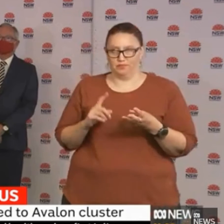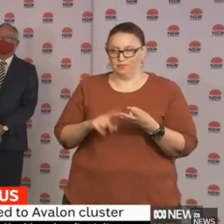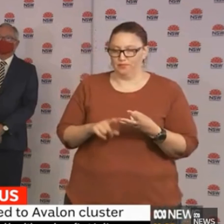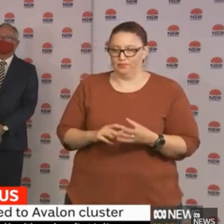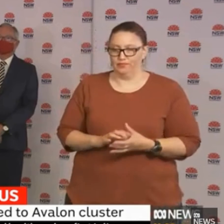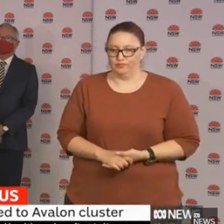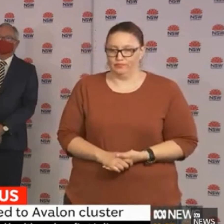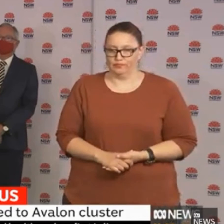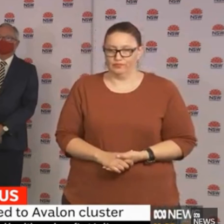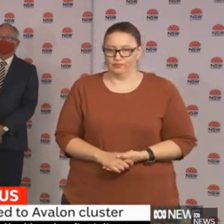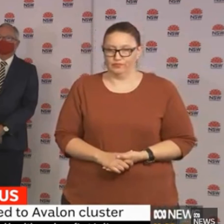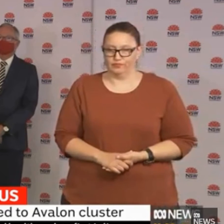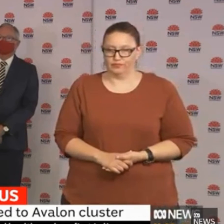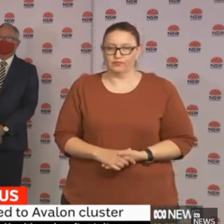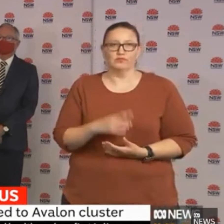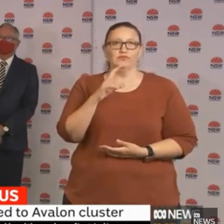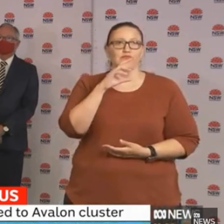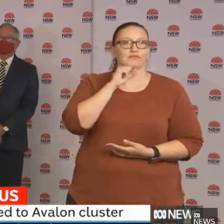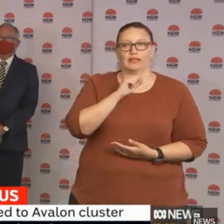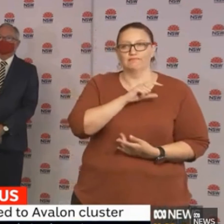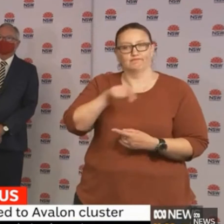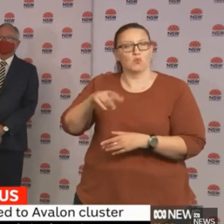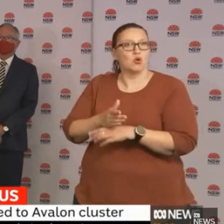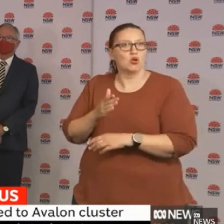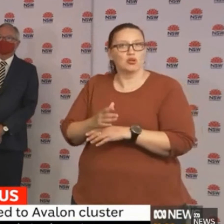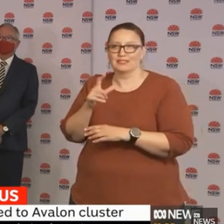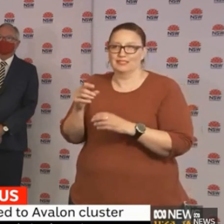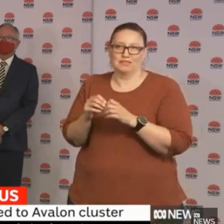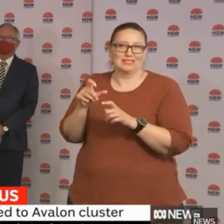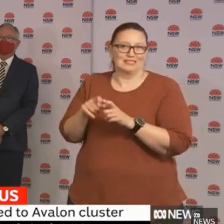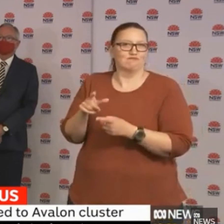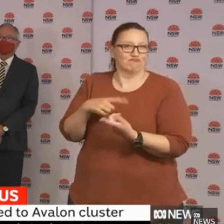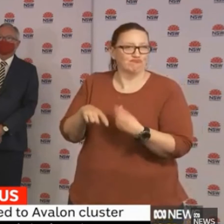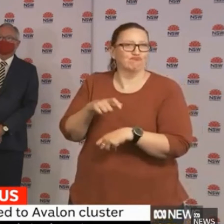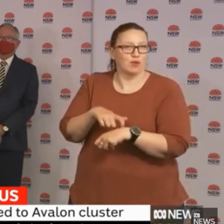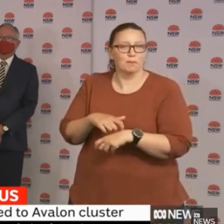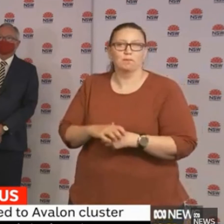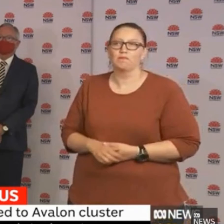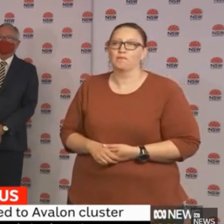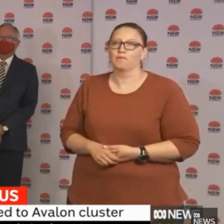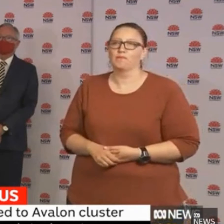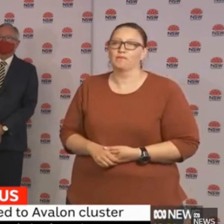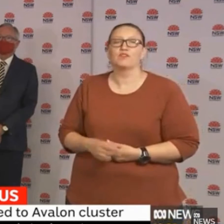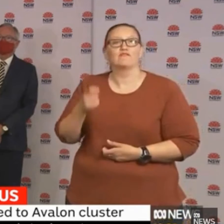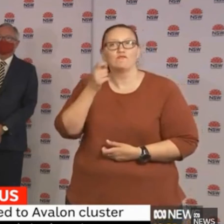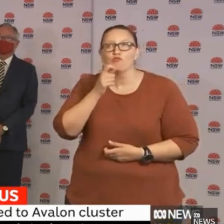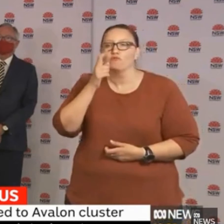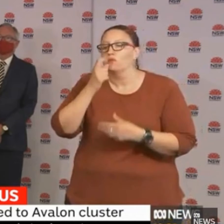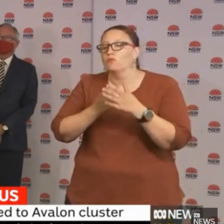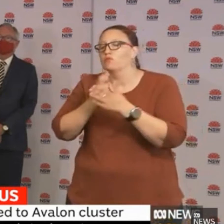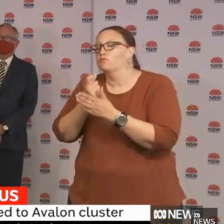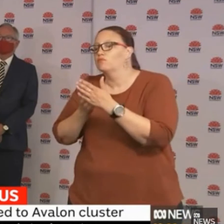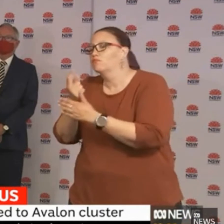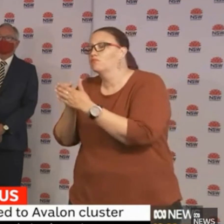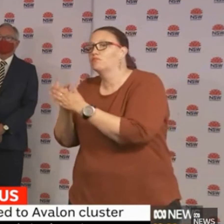that spent some time in the CBD, and I think I've mentioned on a number of occasions the fact that there have been a few infectious cases in